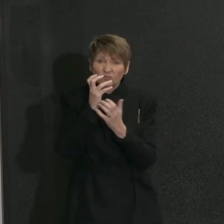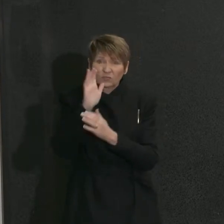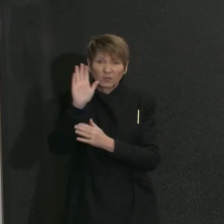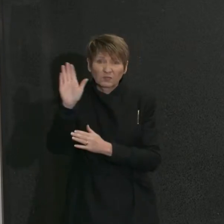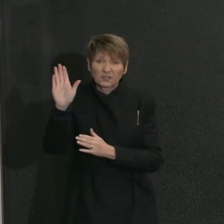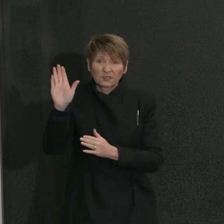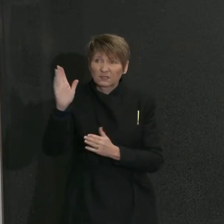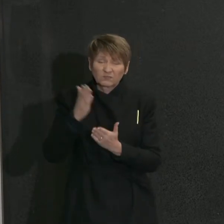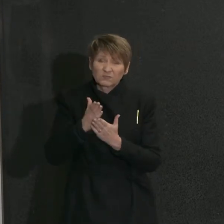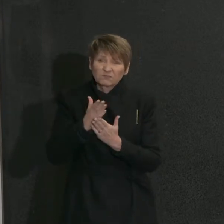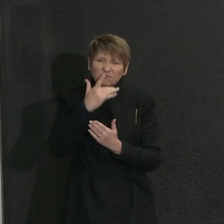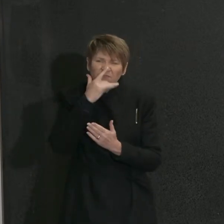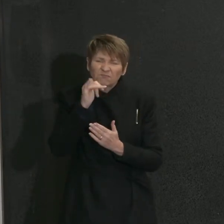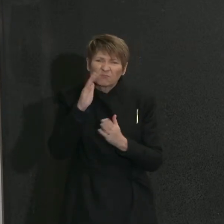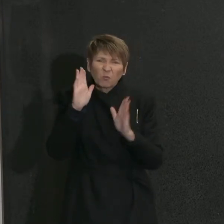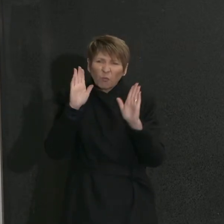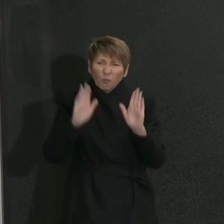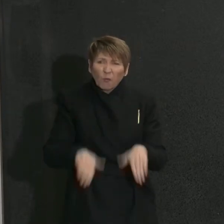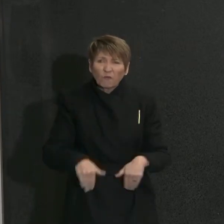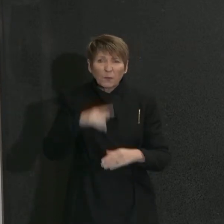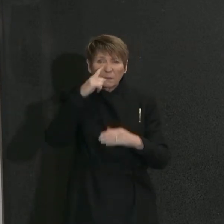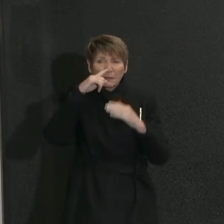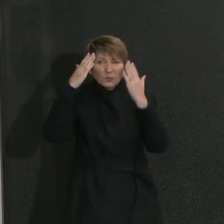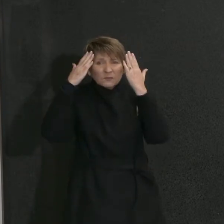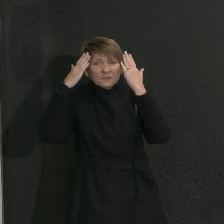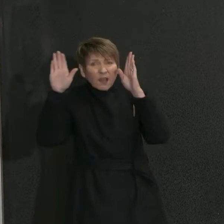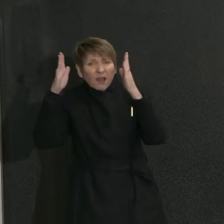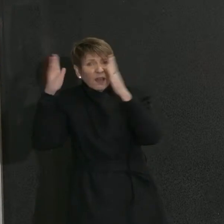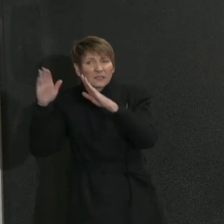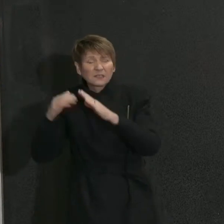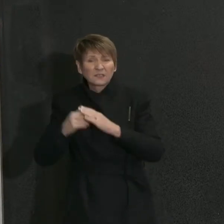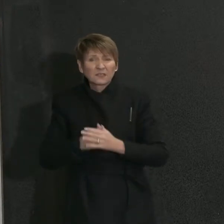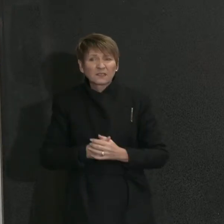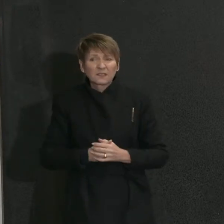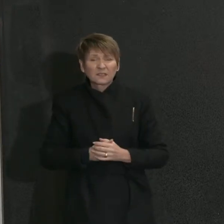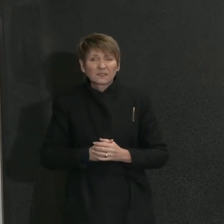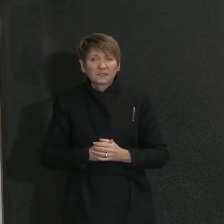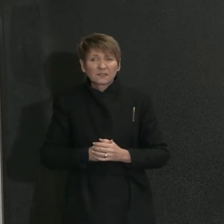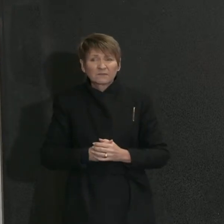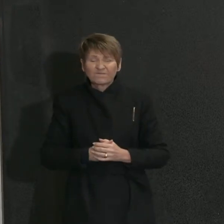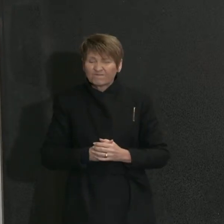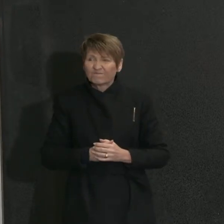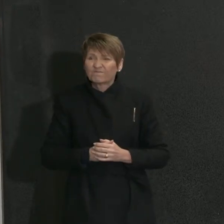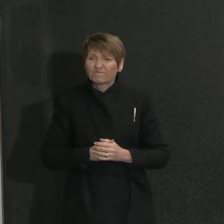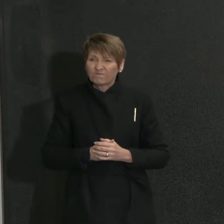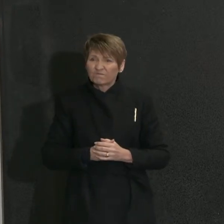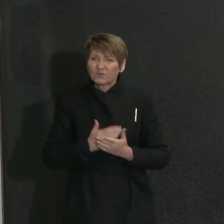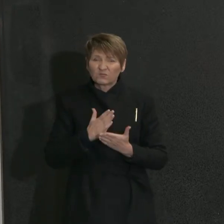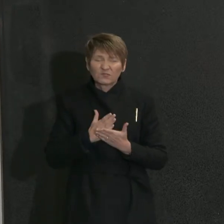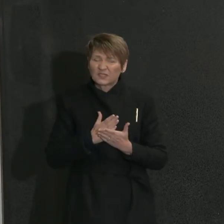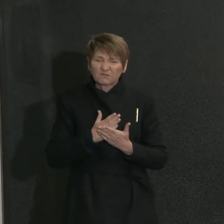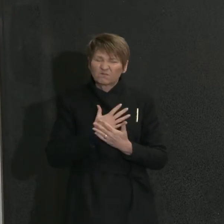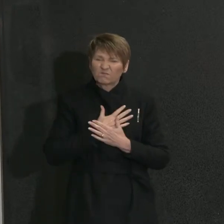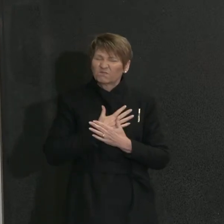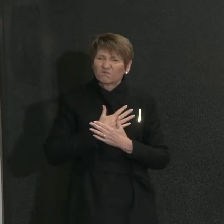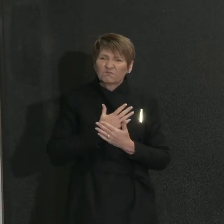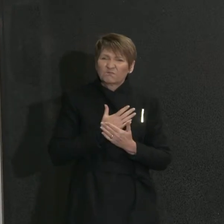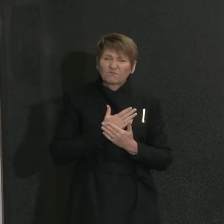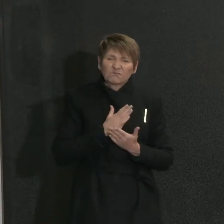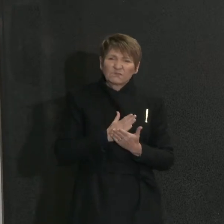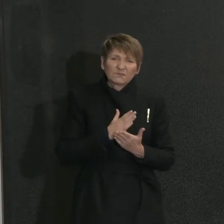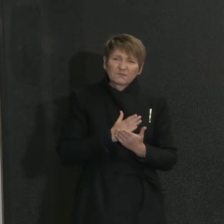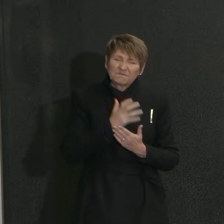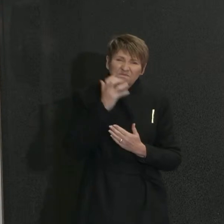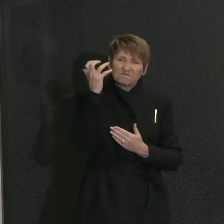families of those who've lost a loved one, the families of those who have passed away, I should say, we send our very